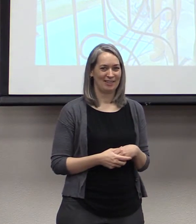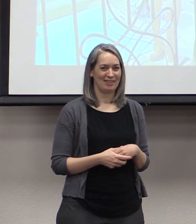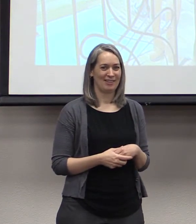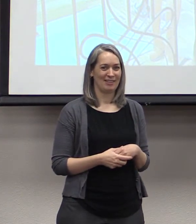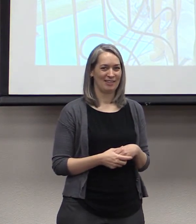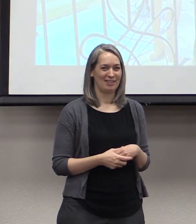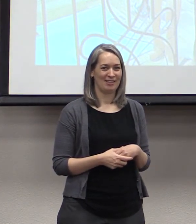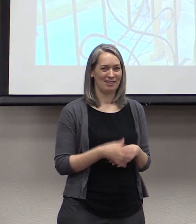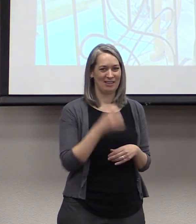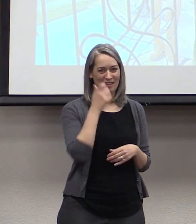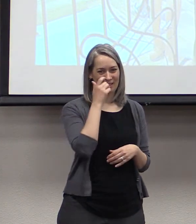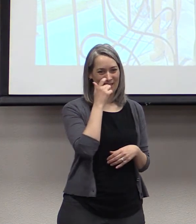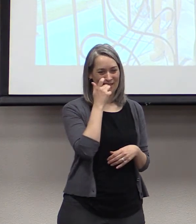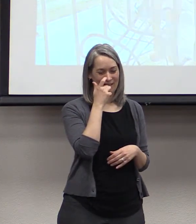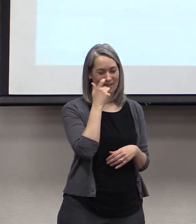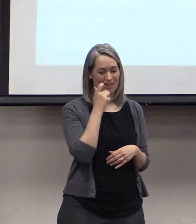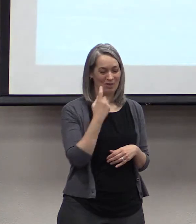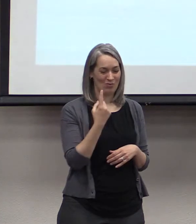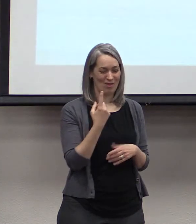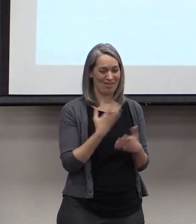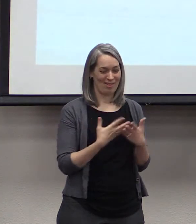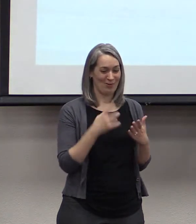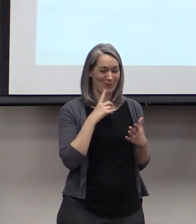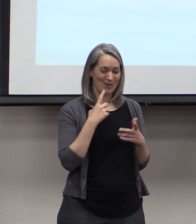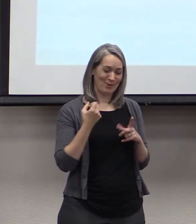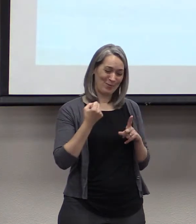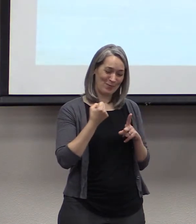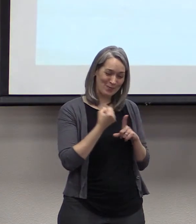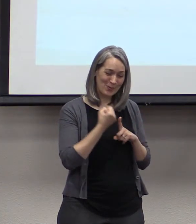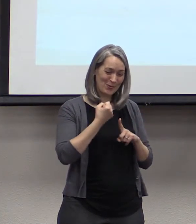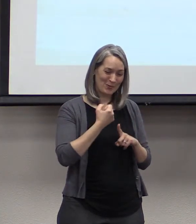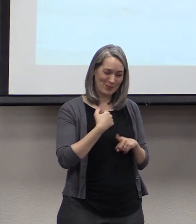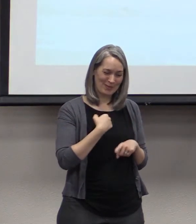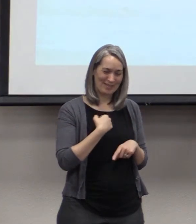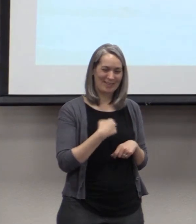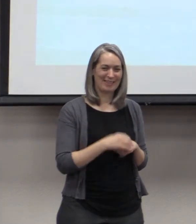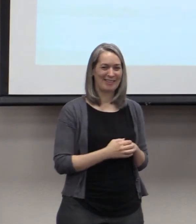But what struck me the most is